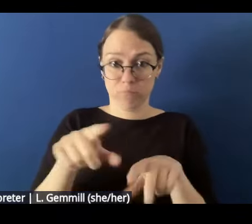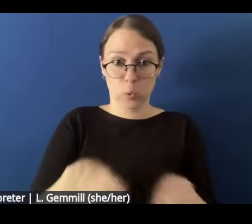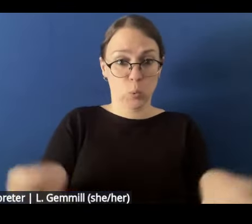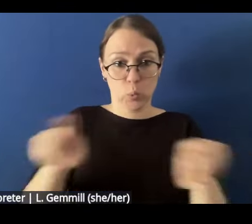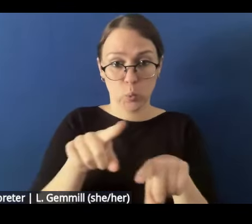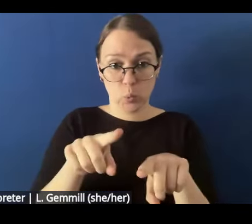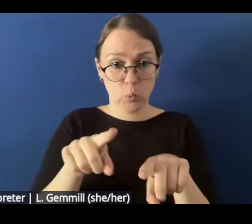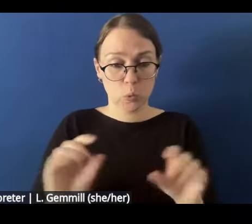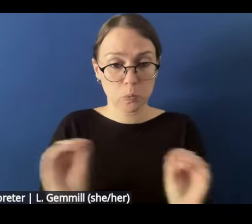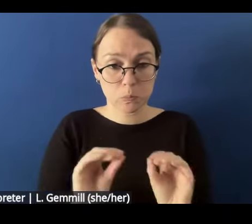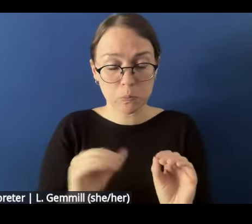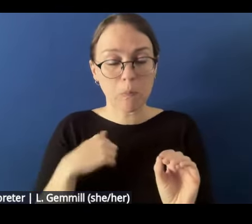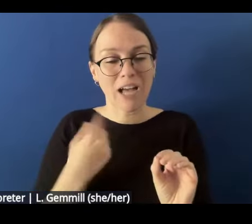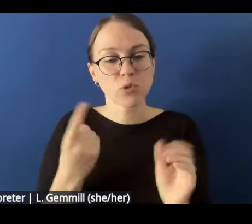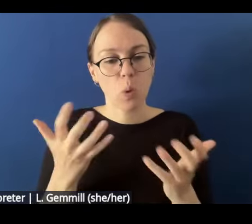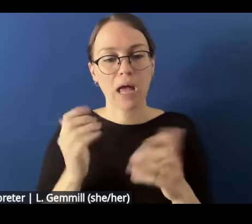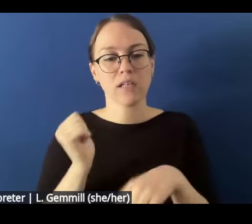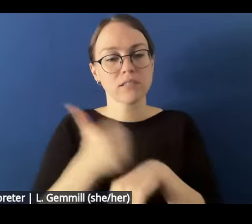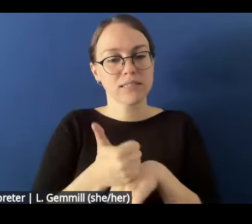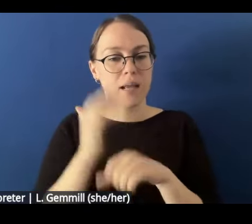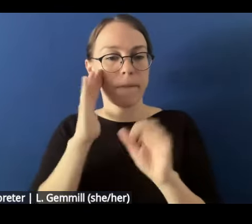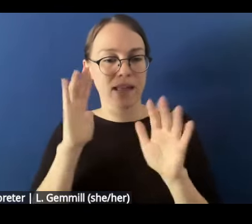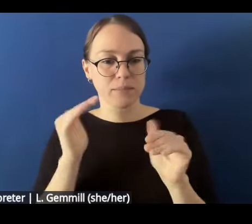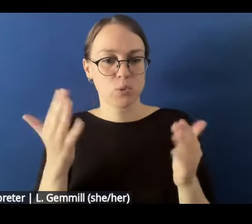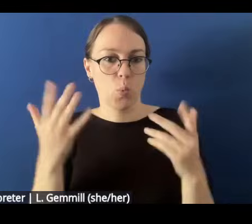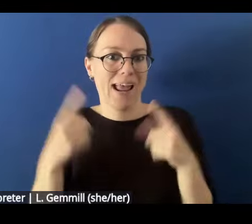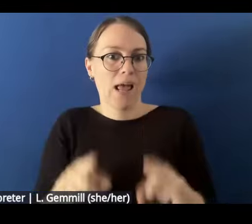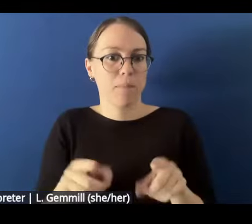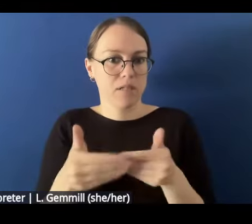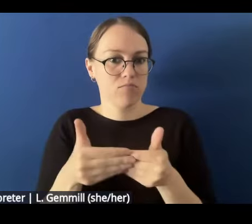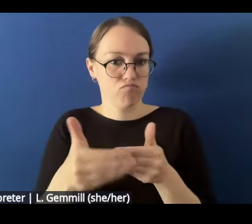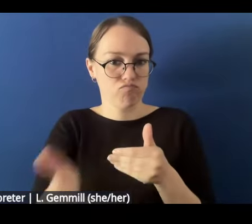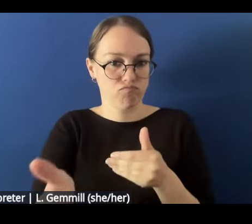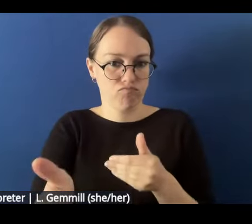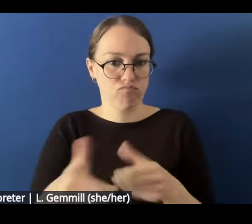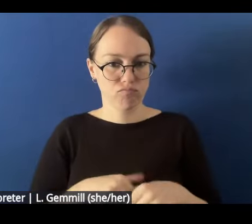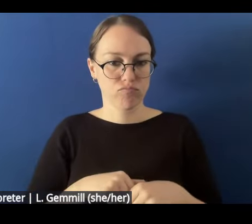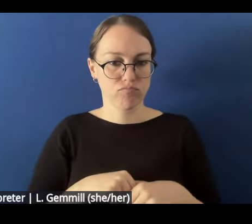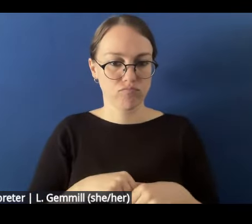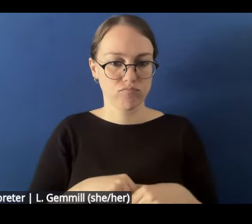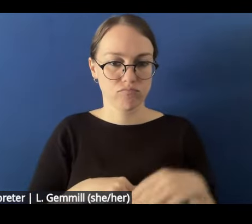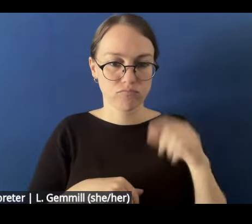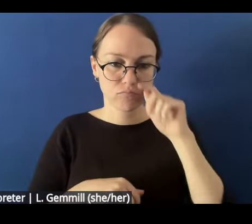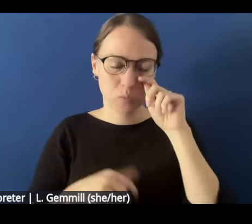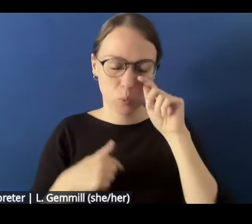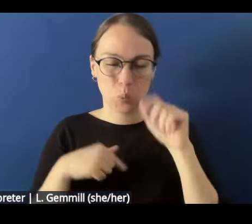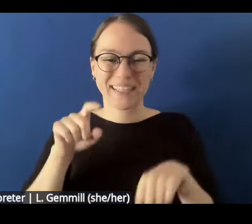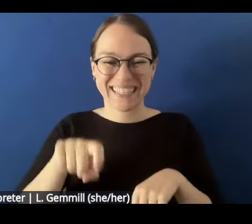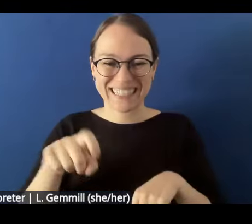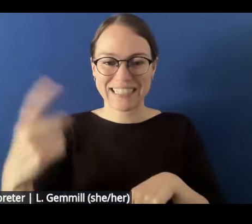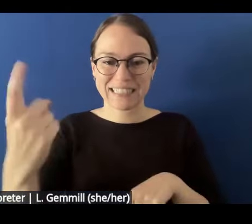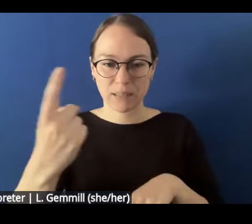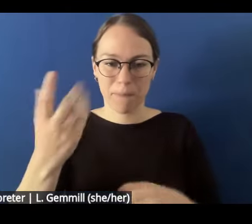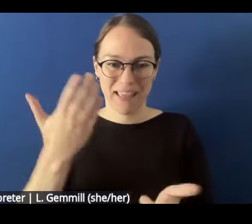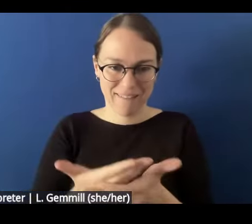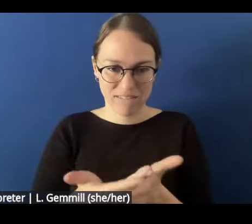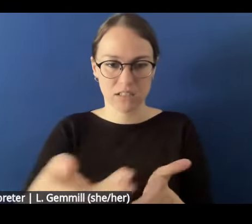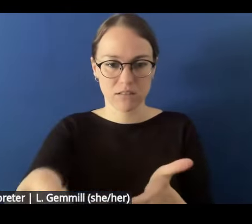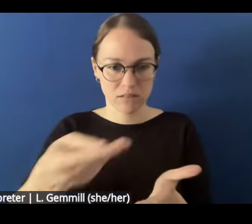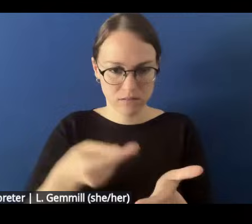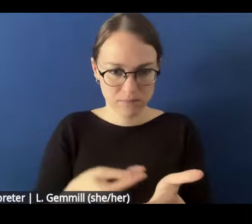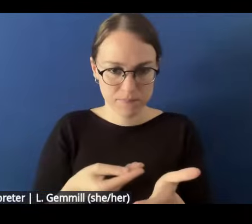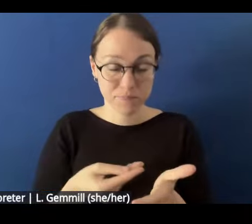down this road. So, so that's kind of the starting points, needing something. And then from there, what we will